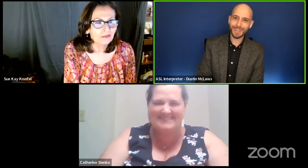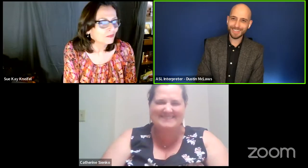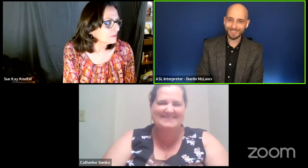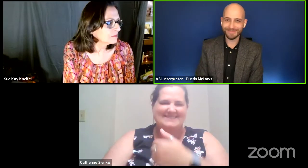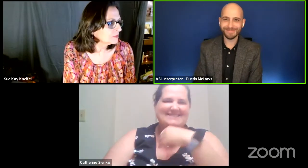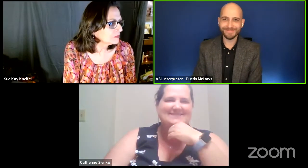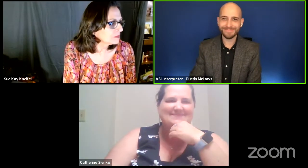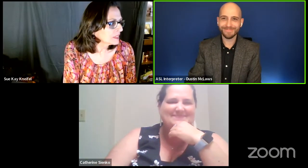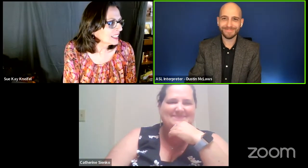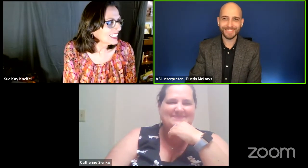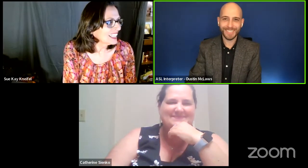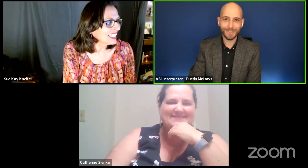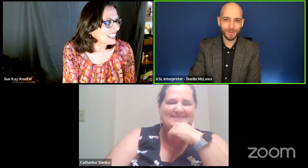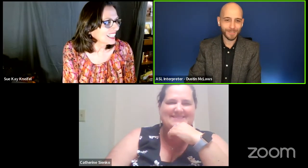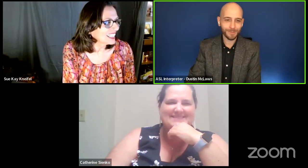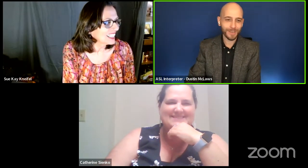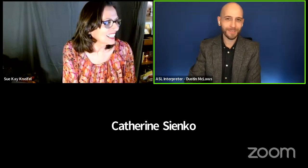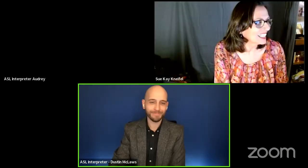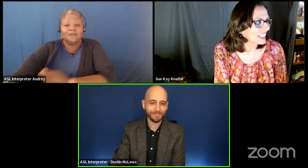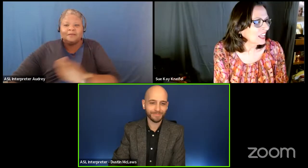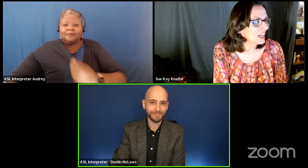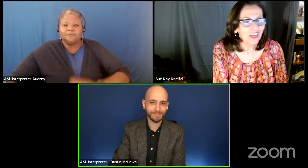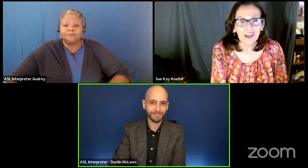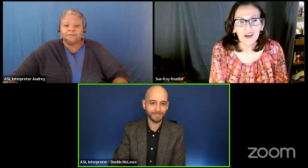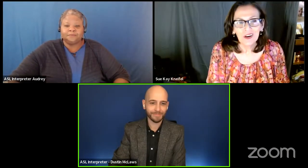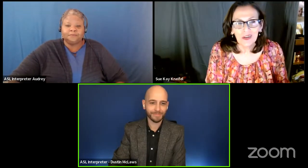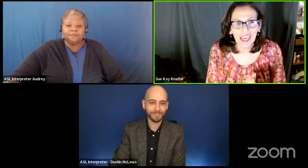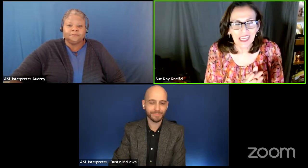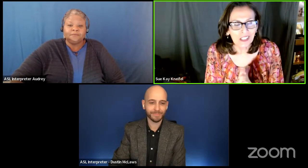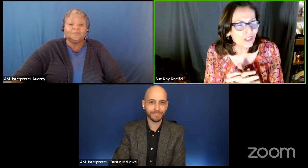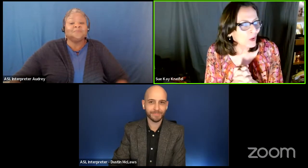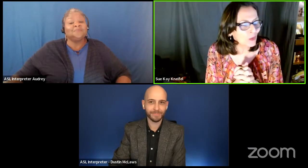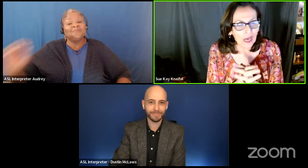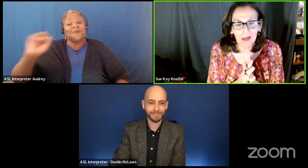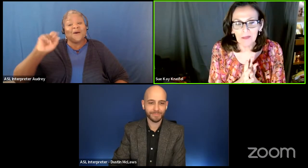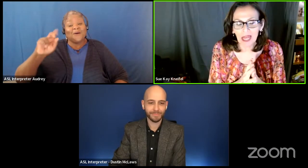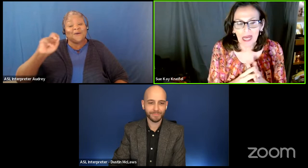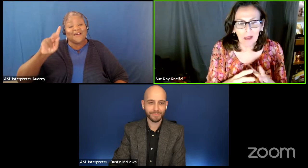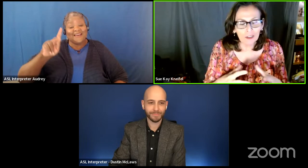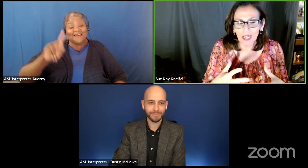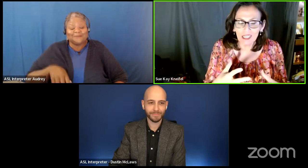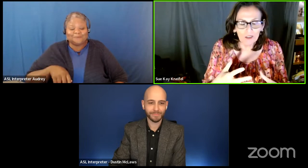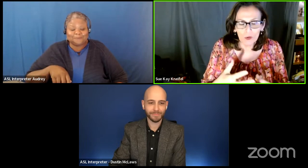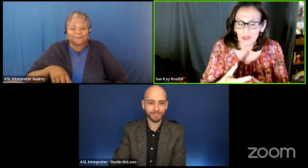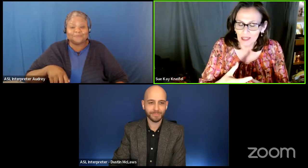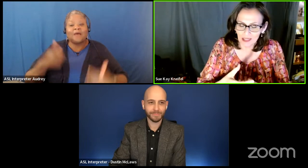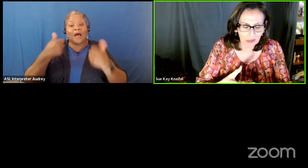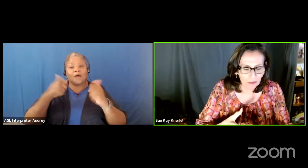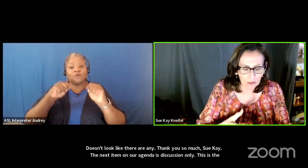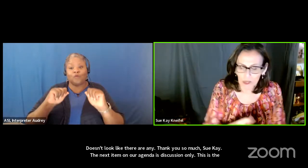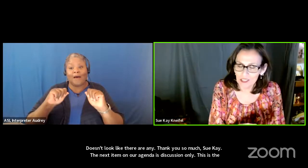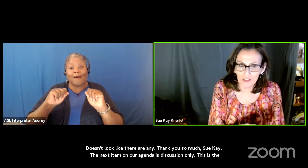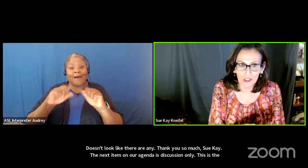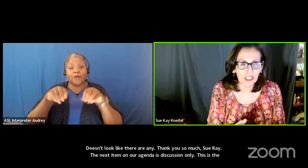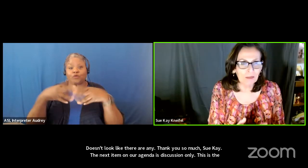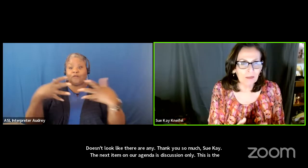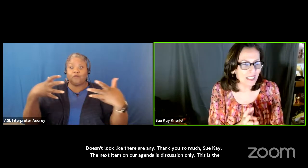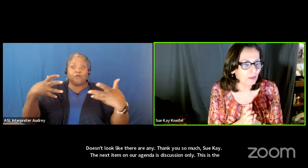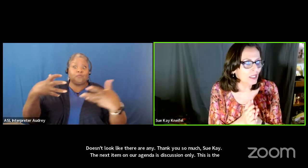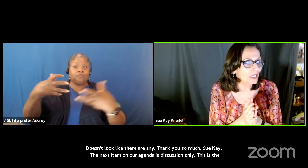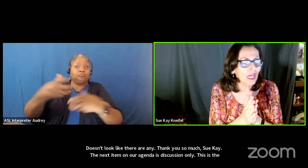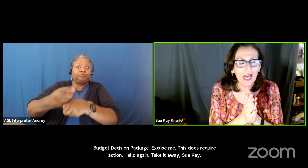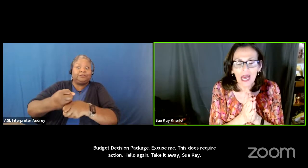Hello again. Take it away, Suke. Okay, so I'll try and give you the briefest